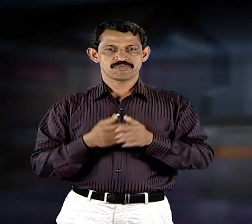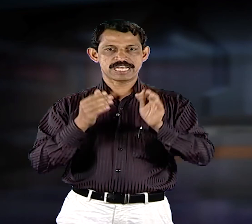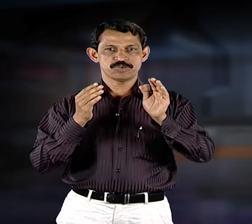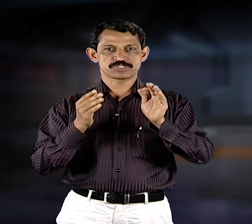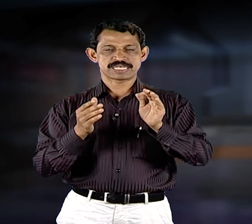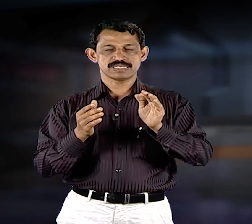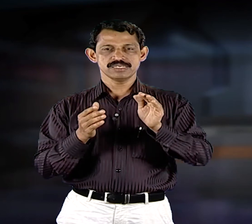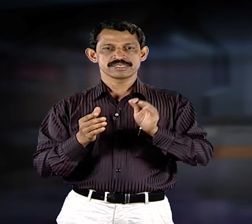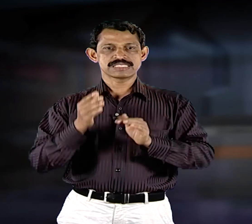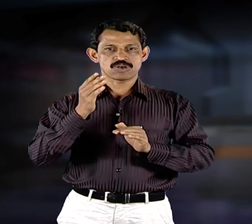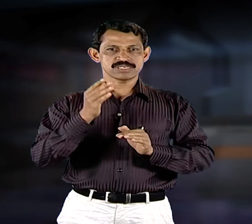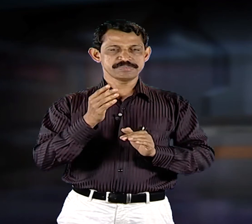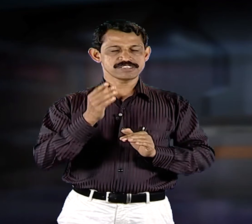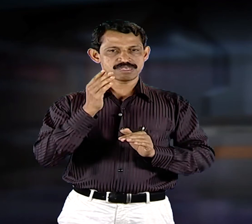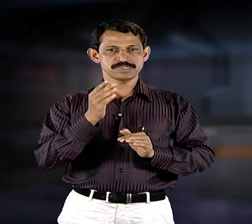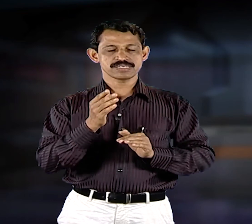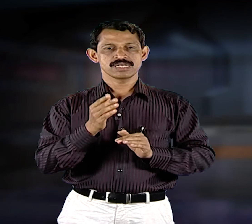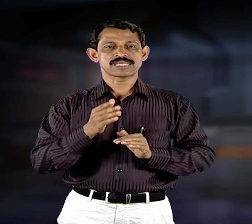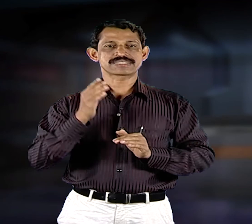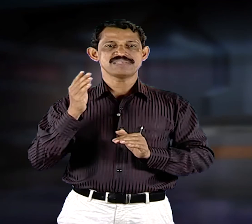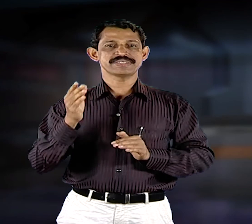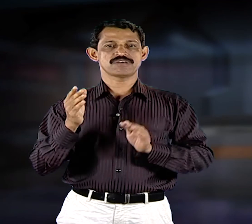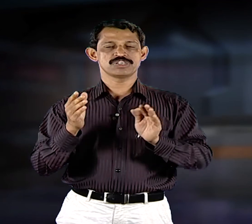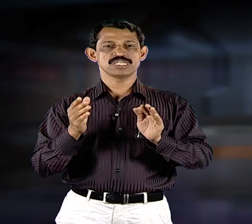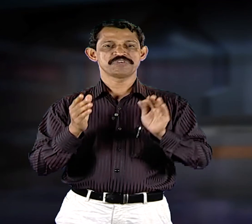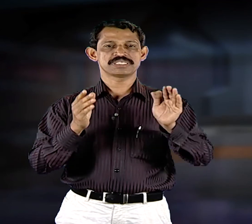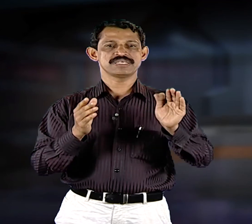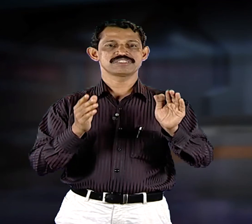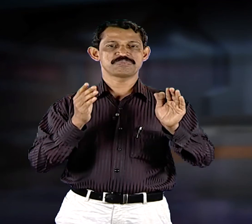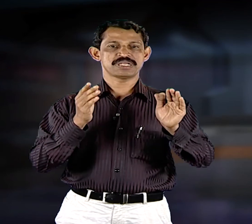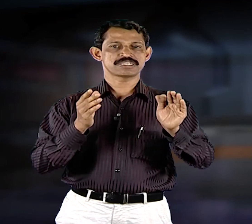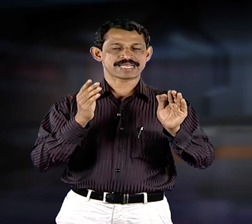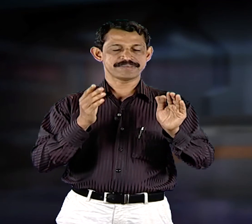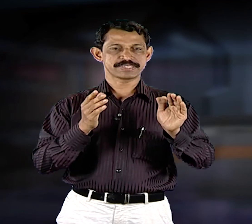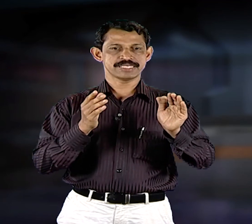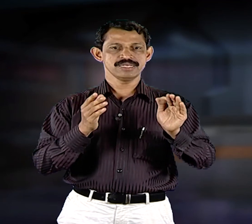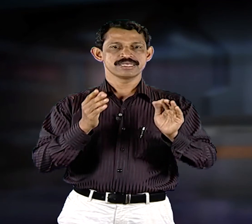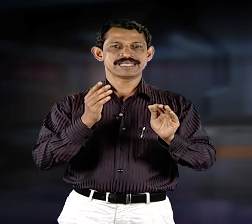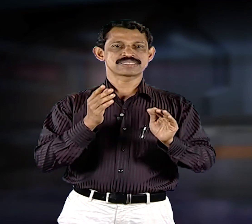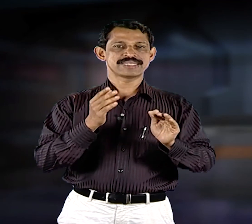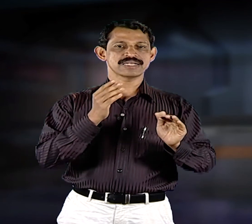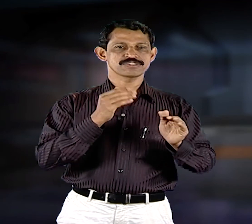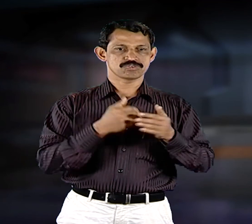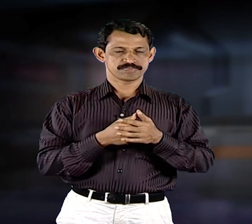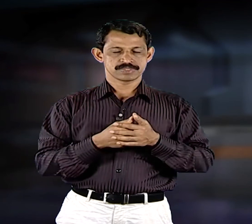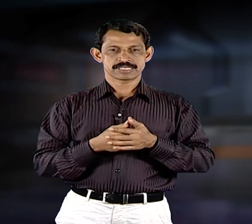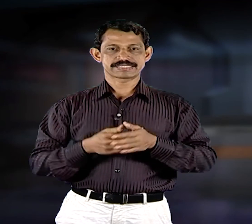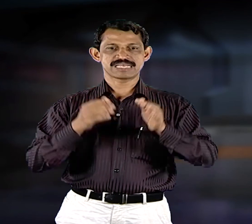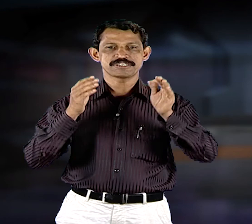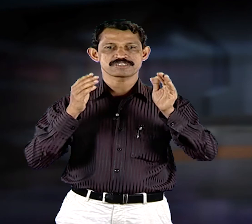Value education is not a mere subject that can be covered within the stipulated time period inside a classroom. It can be treated